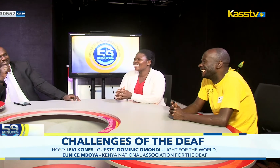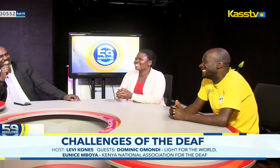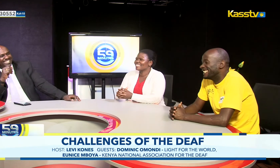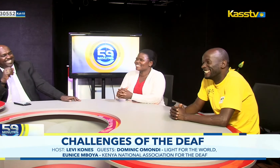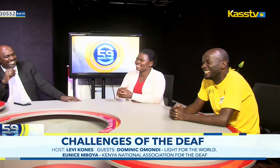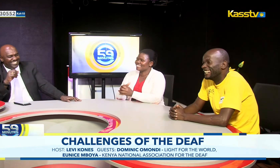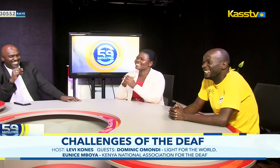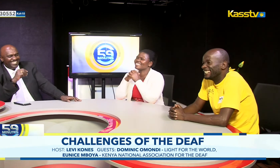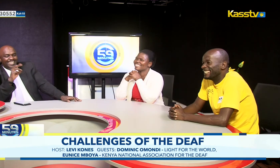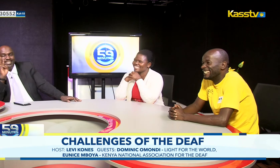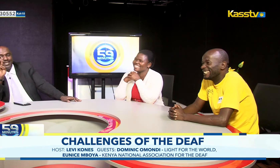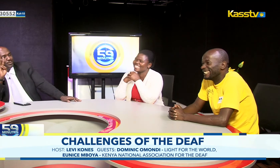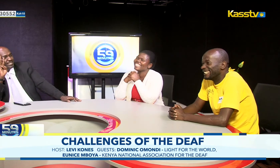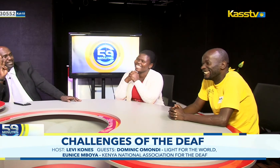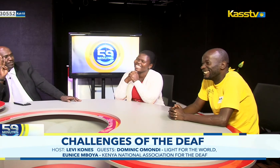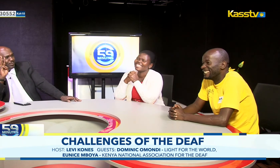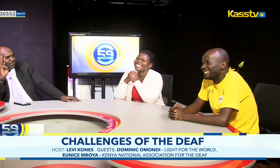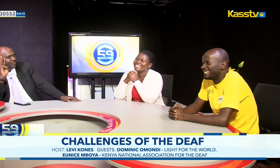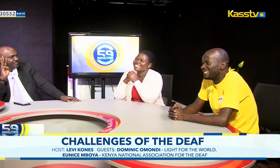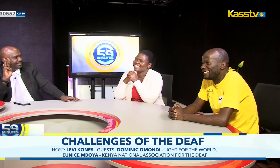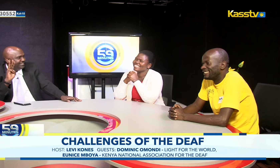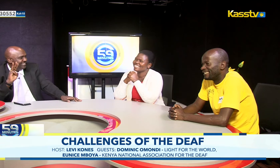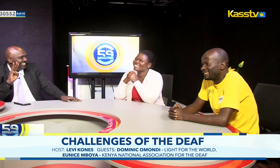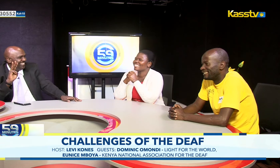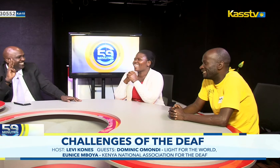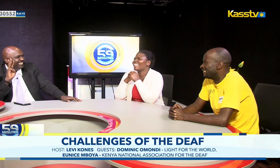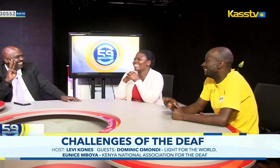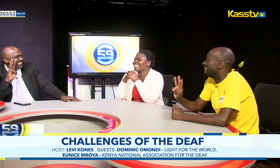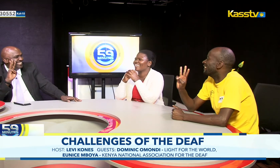today. At least I know this is W. Yeah? Yeah.